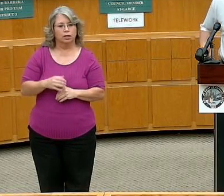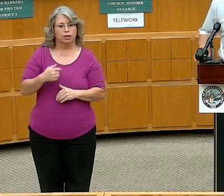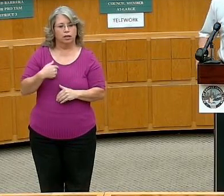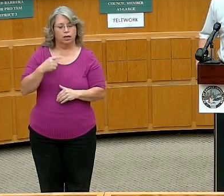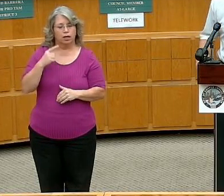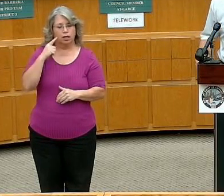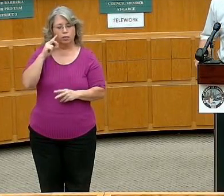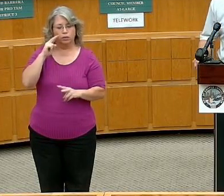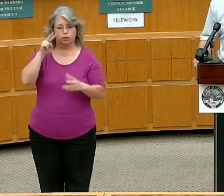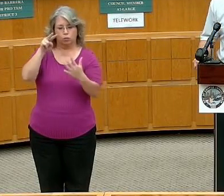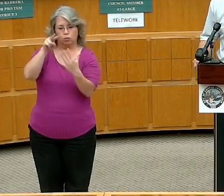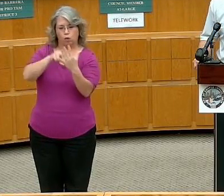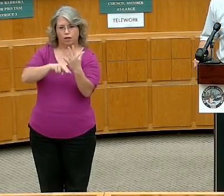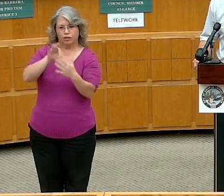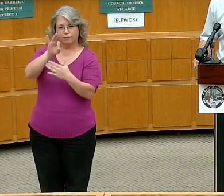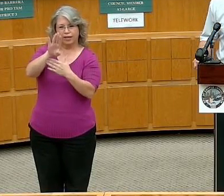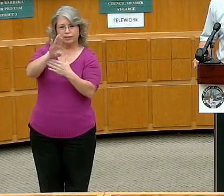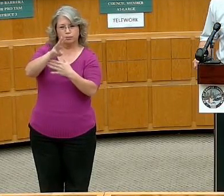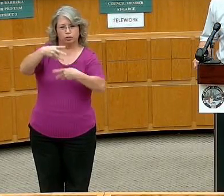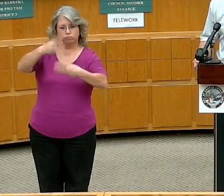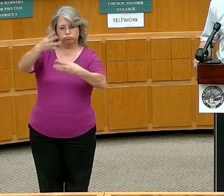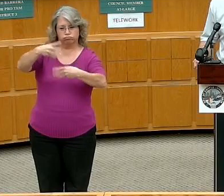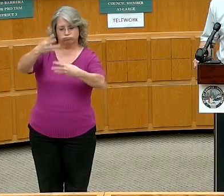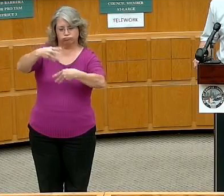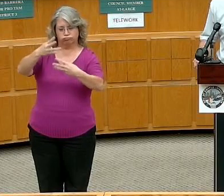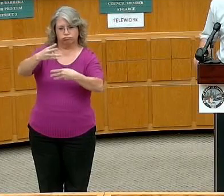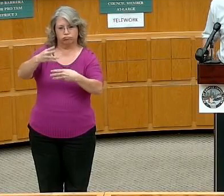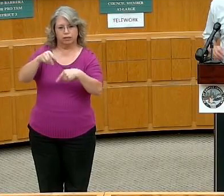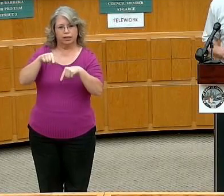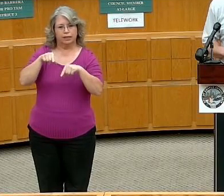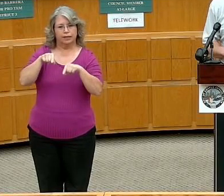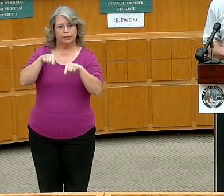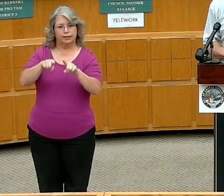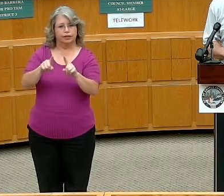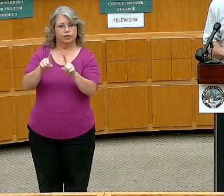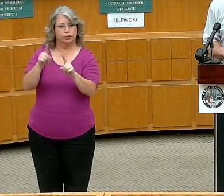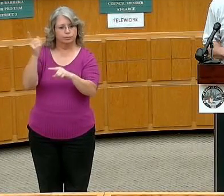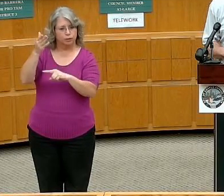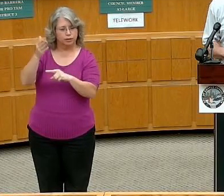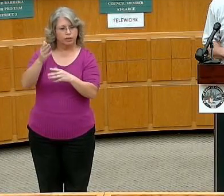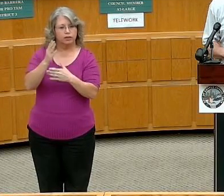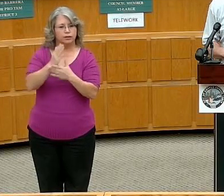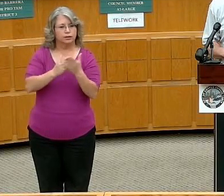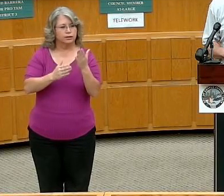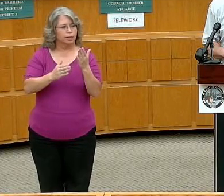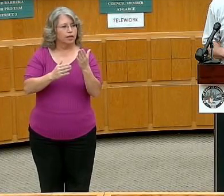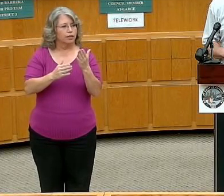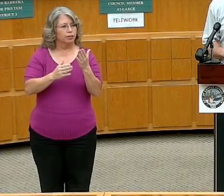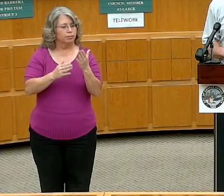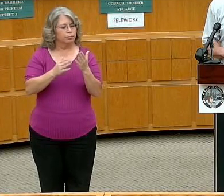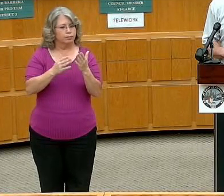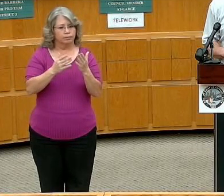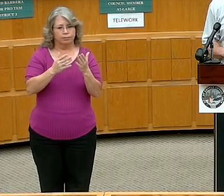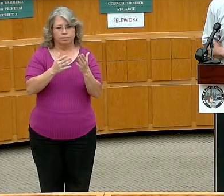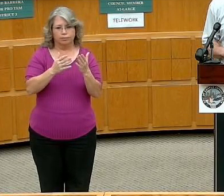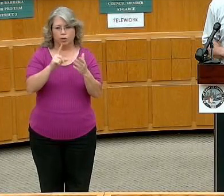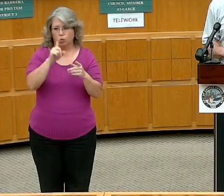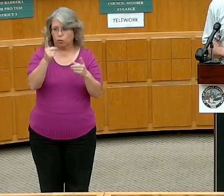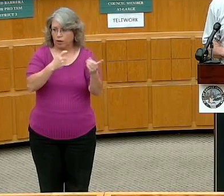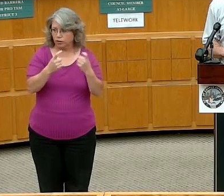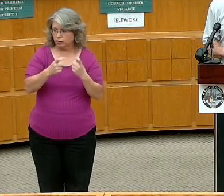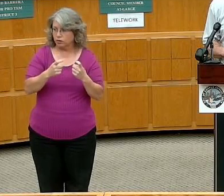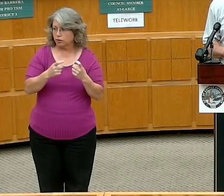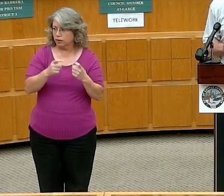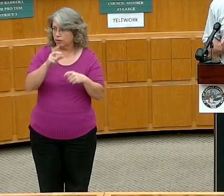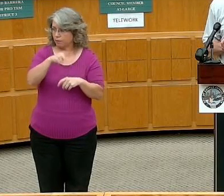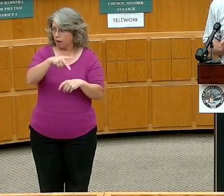Facebook feed as the presentation was being taken. Some of the questions that I've seen are, is the PowerPoint available? And it is available,